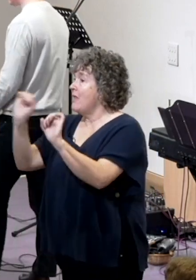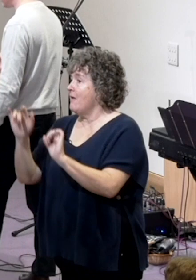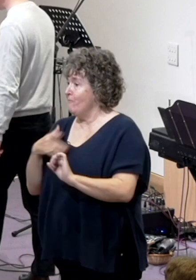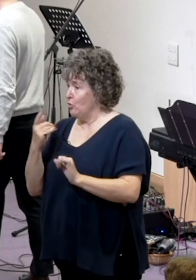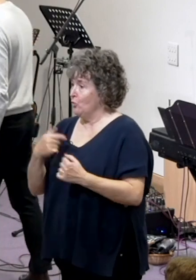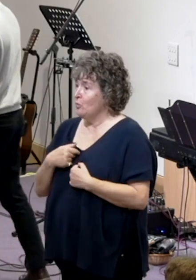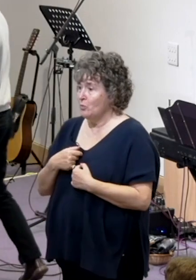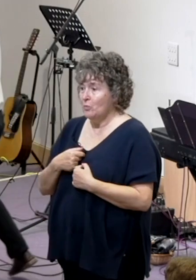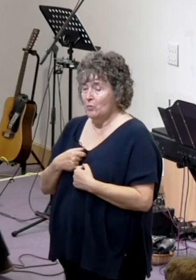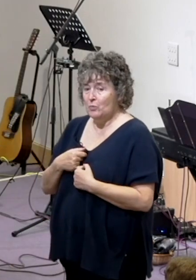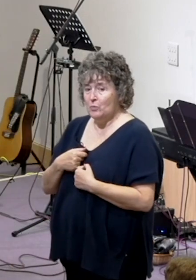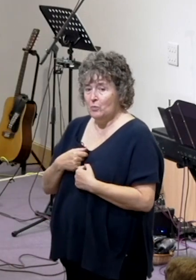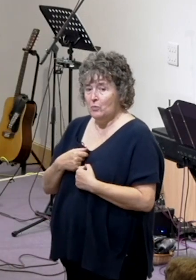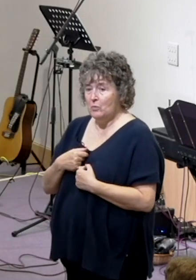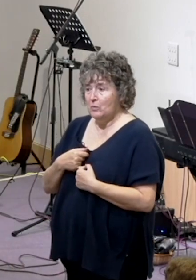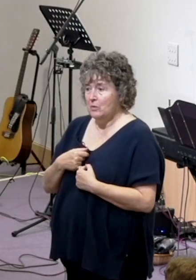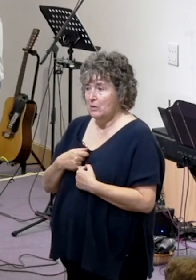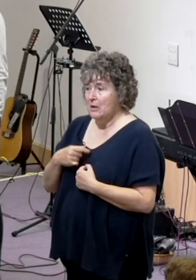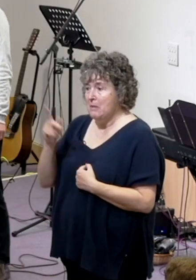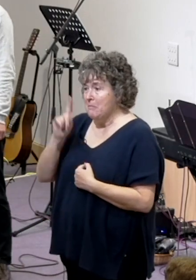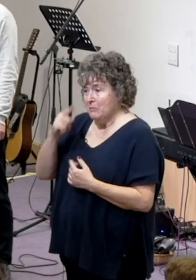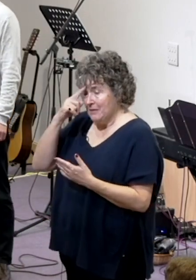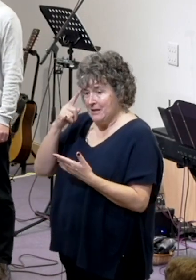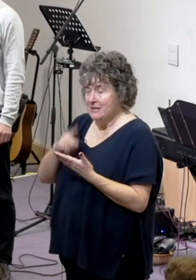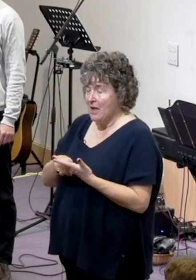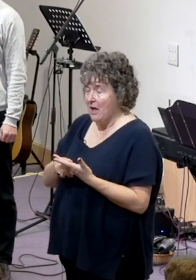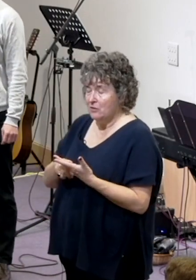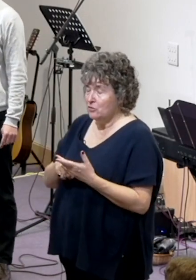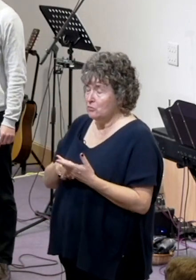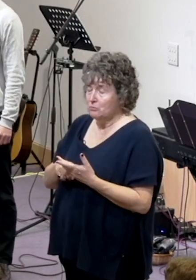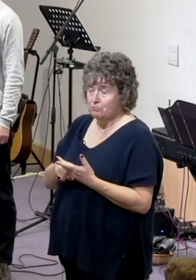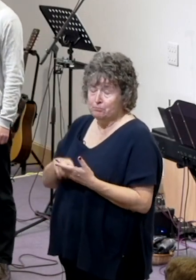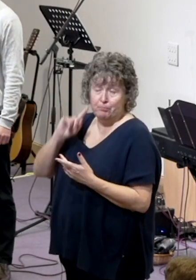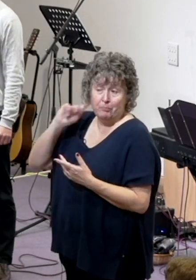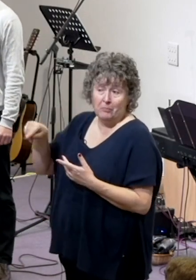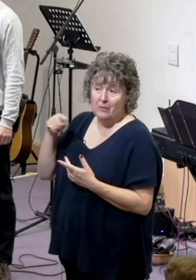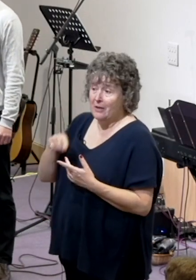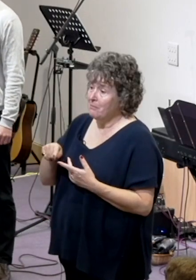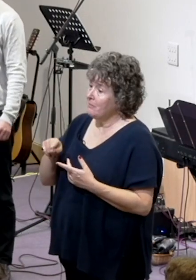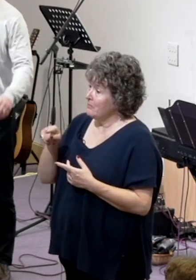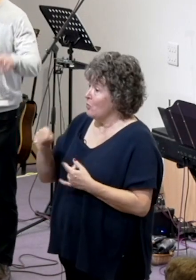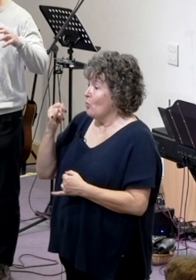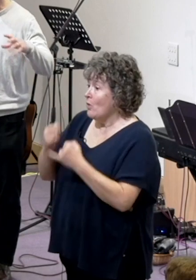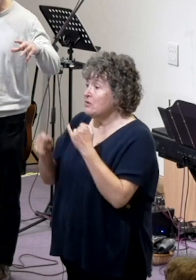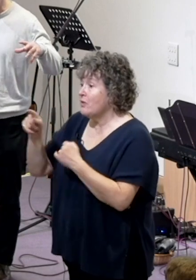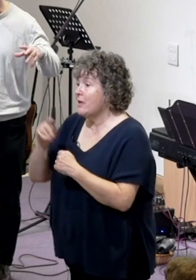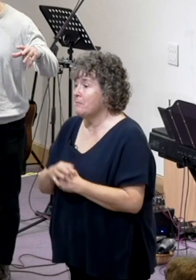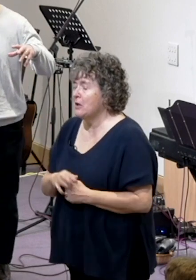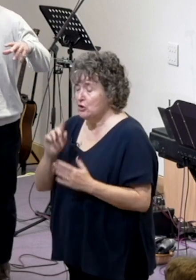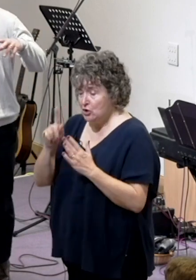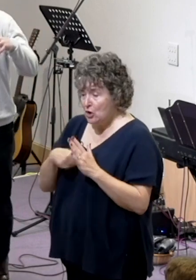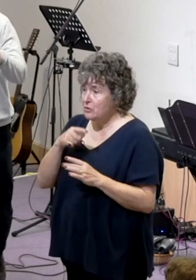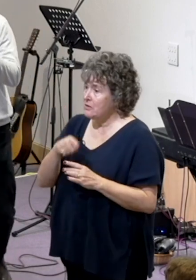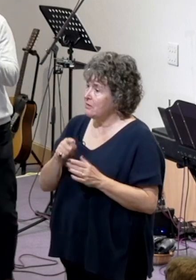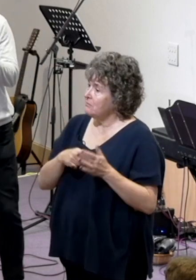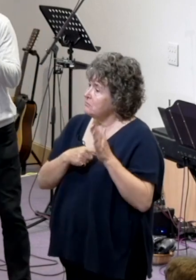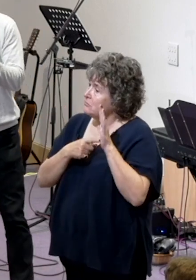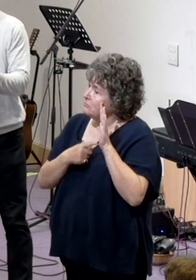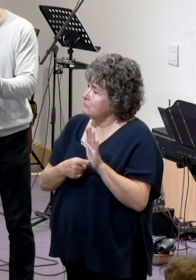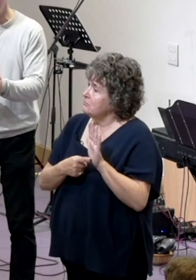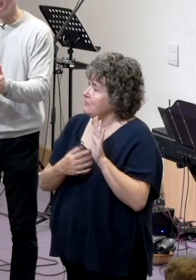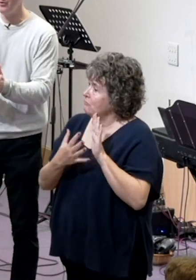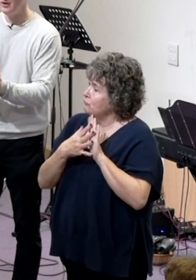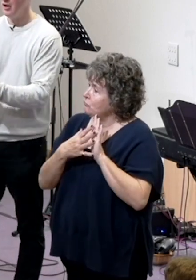And ultimately, those who choose not to obey are the ones who lose out. See, Joseph shows us